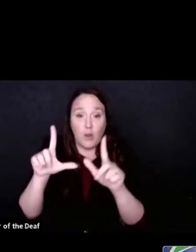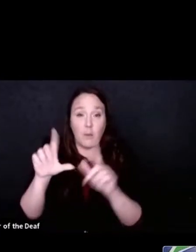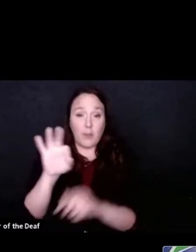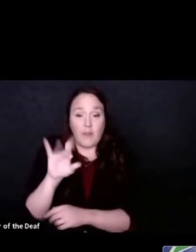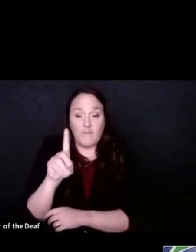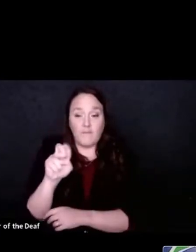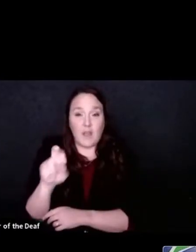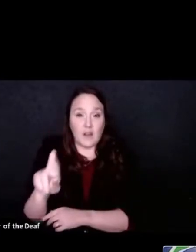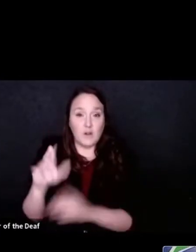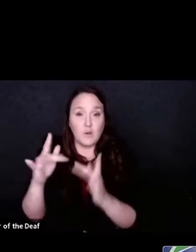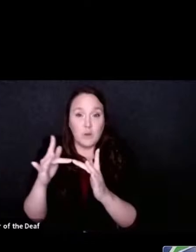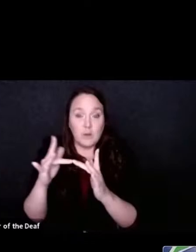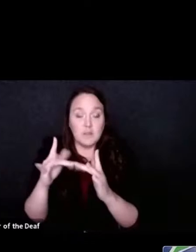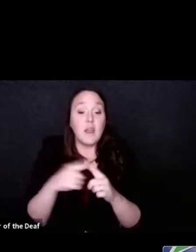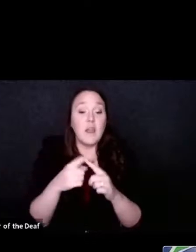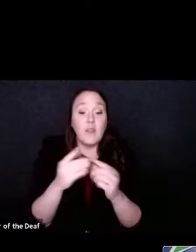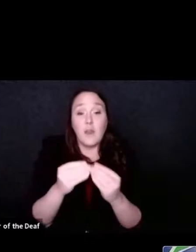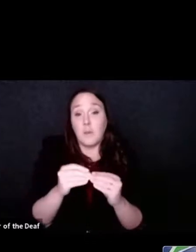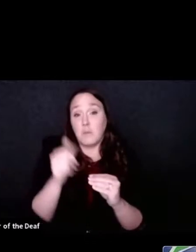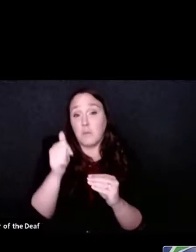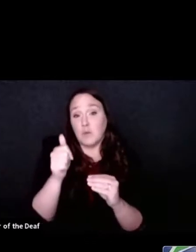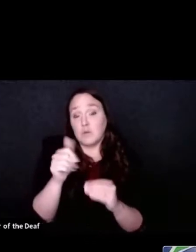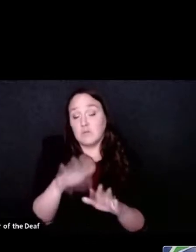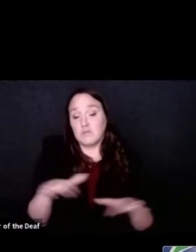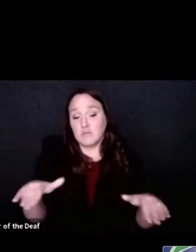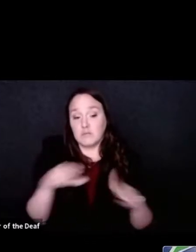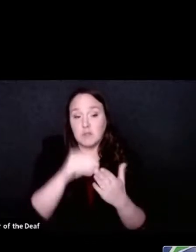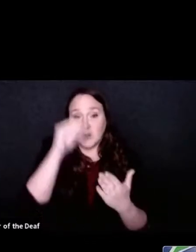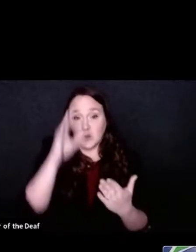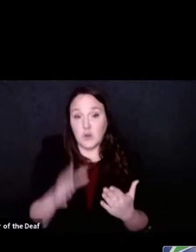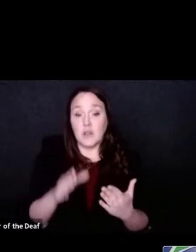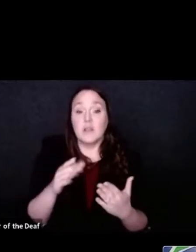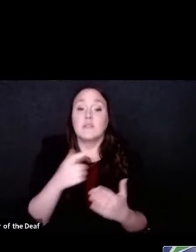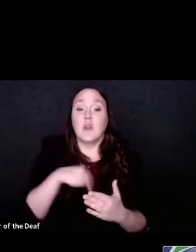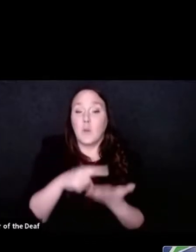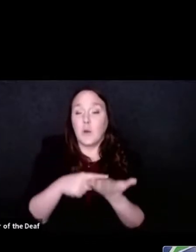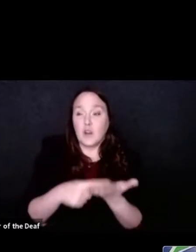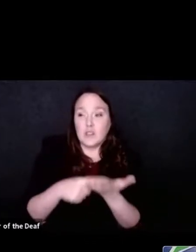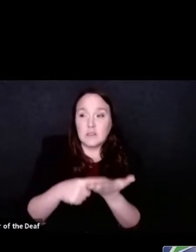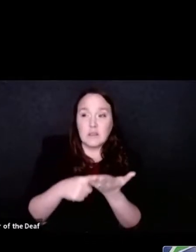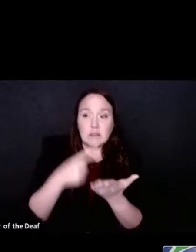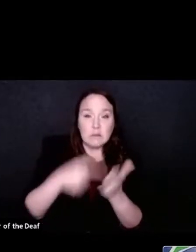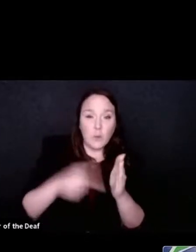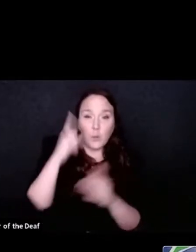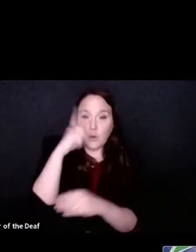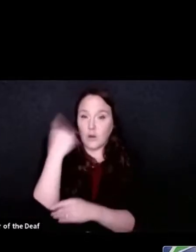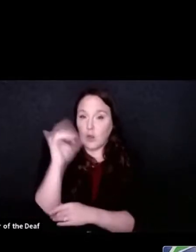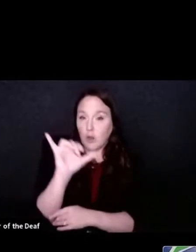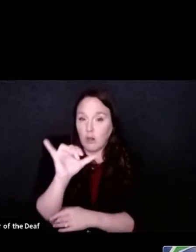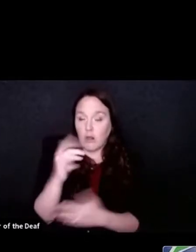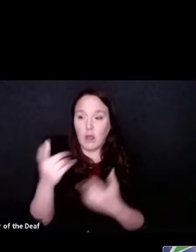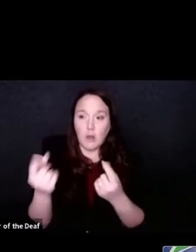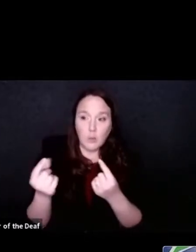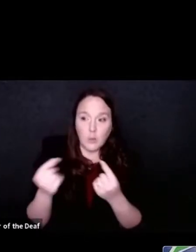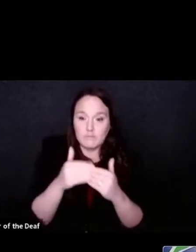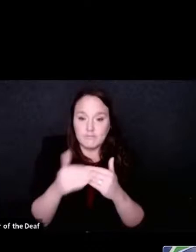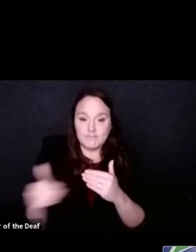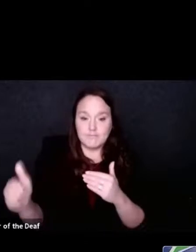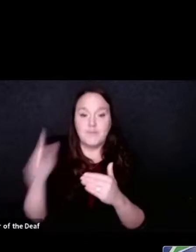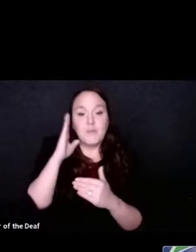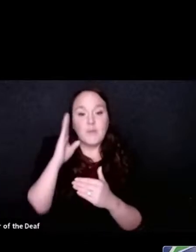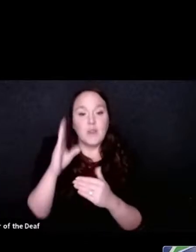the larger school population, we are in the discussion phases of what that's going to look like. And we'll get back to folks